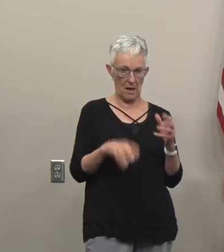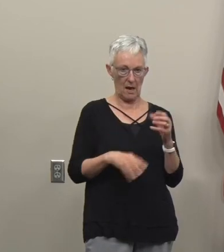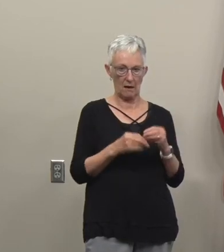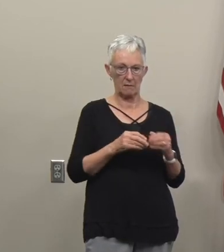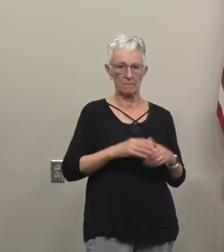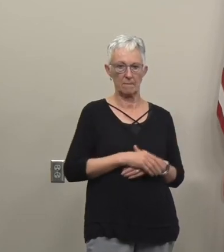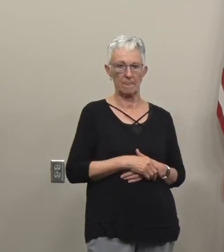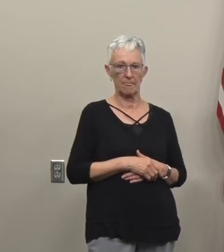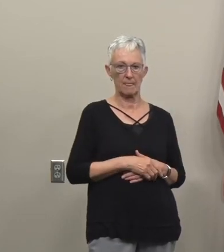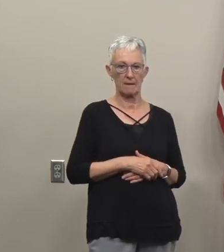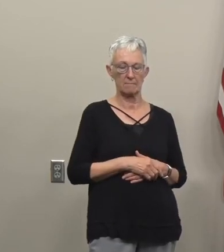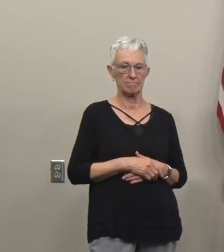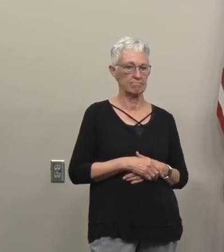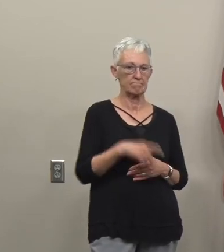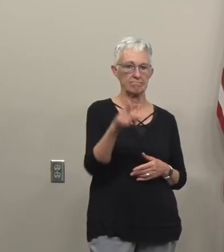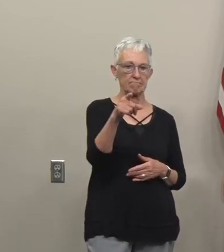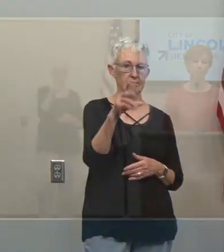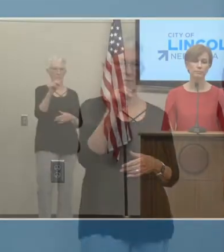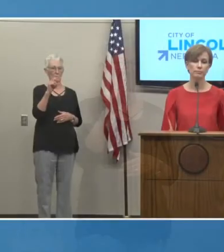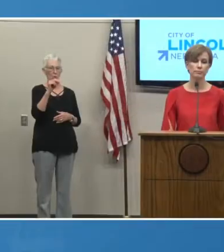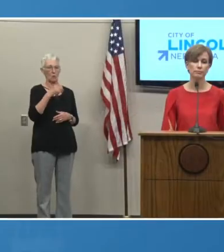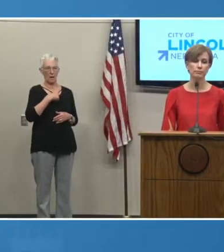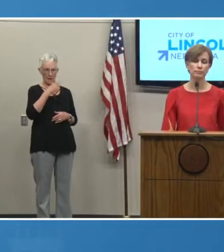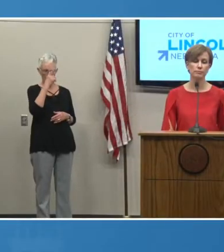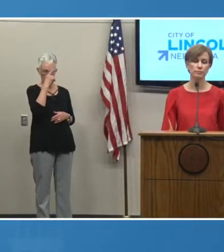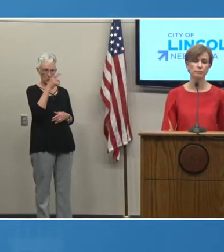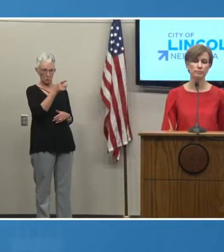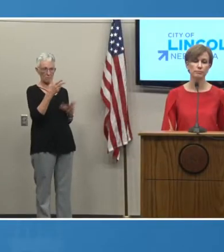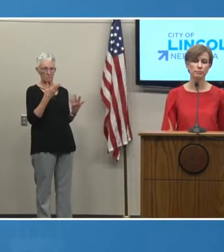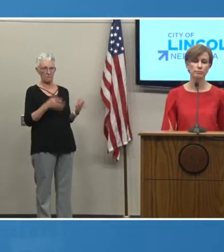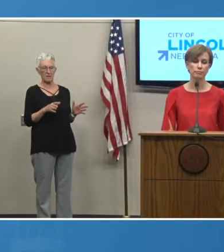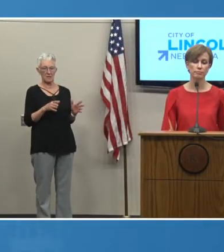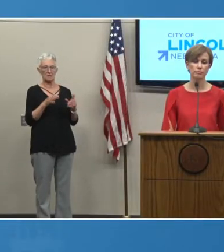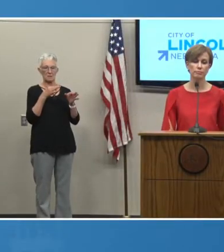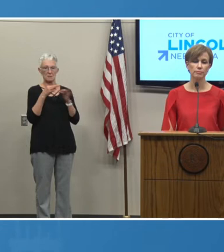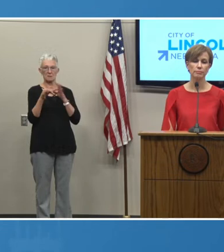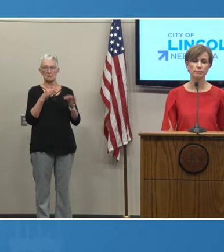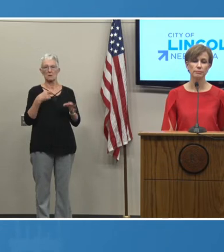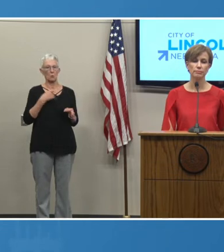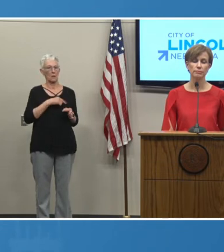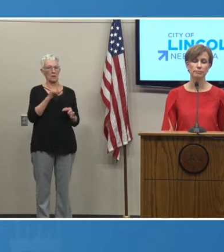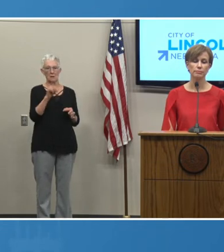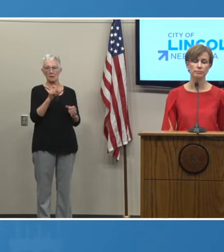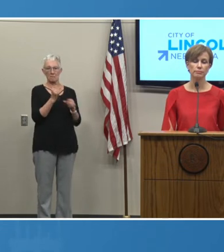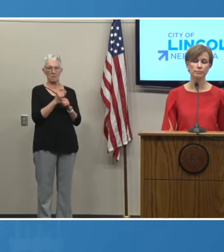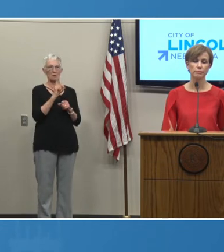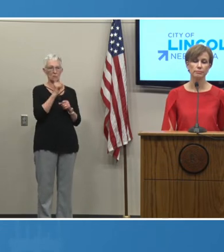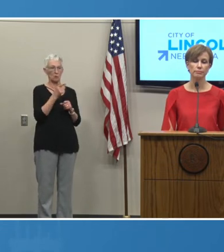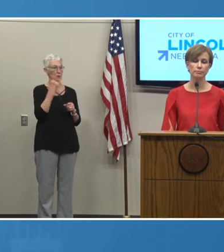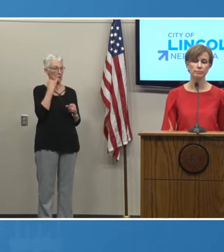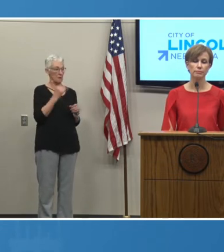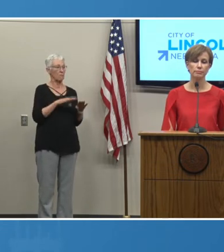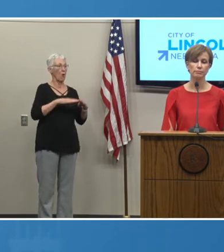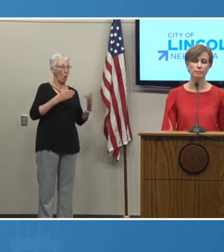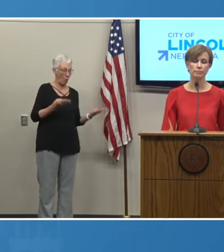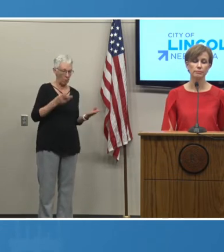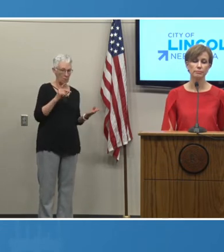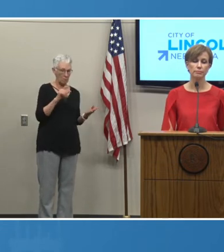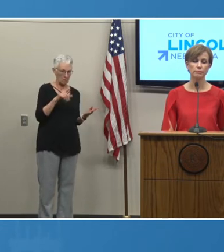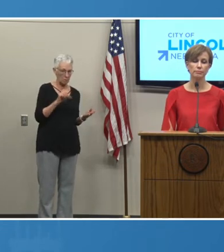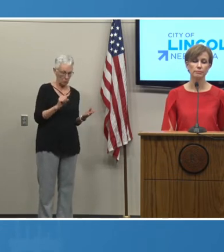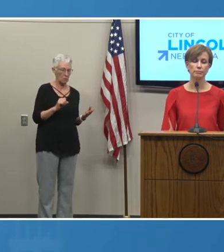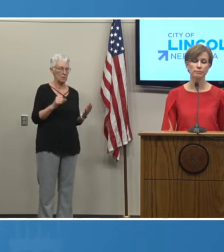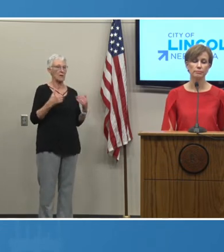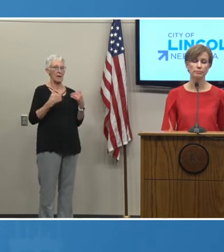Mayor, I think you covered it very well. And those were exactly the thoughts. We would need to make sure that we could do it safely, that we wanted to make sure there was equitable access throughout